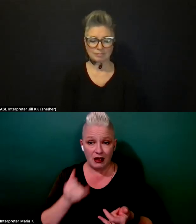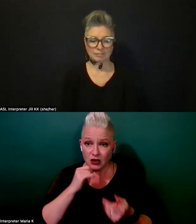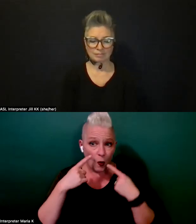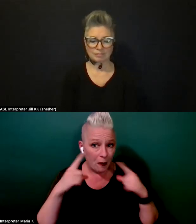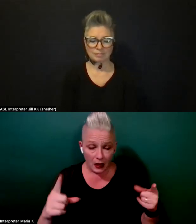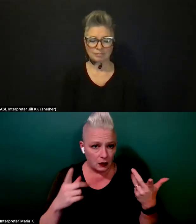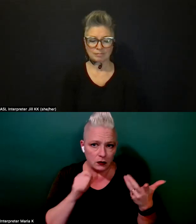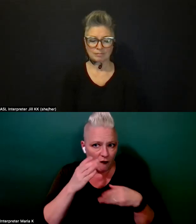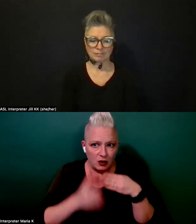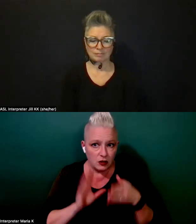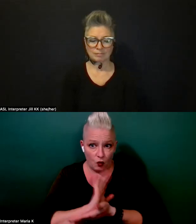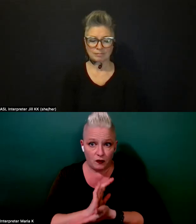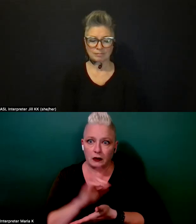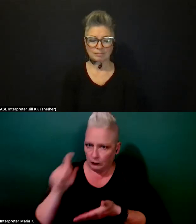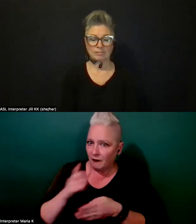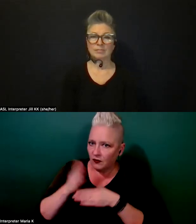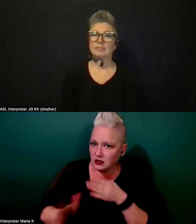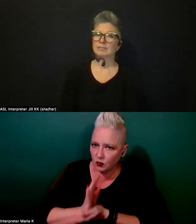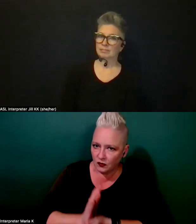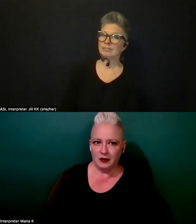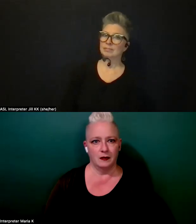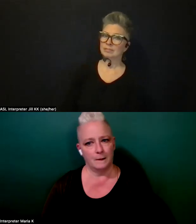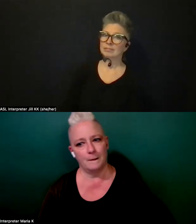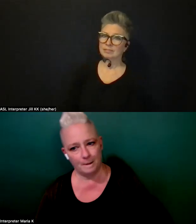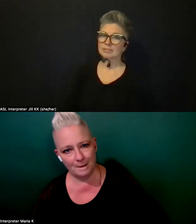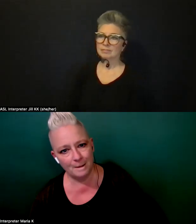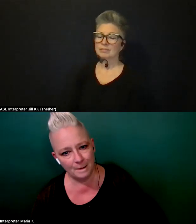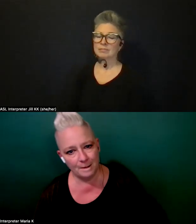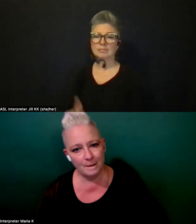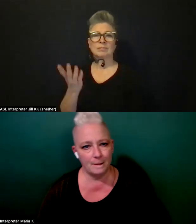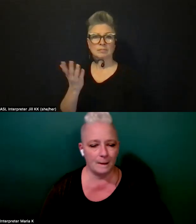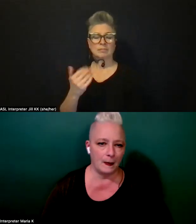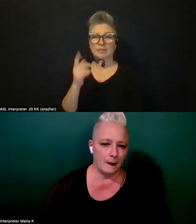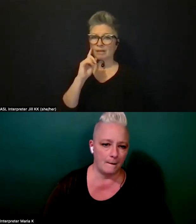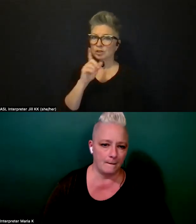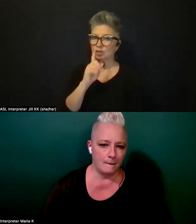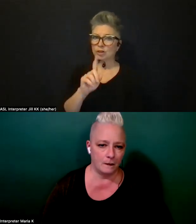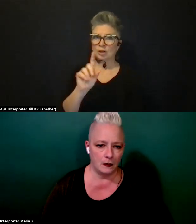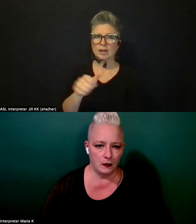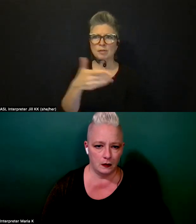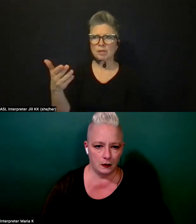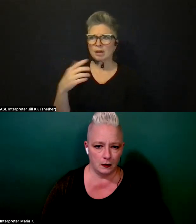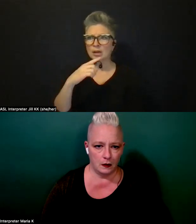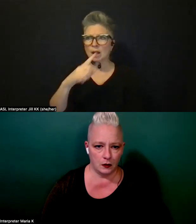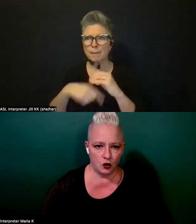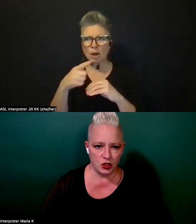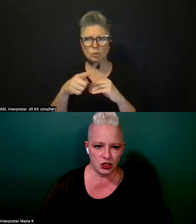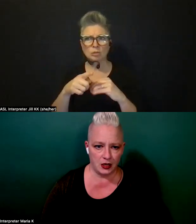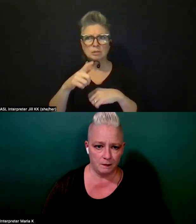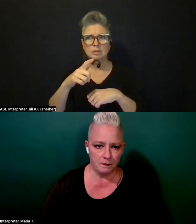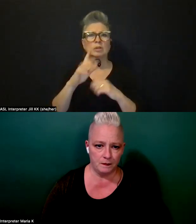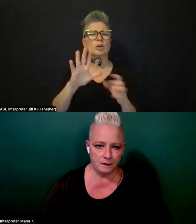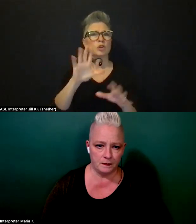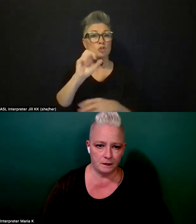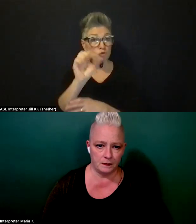need to finish the movie. Yeah, for sure. Another thing about prop time and stuff, I know